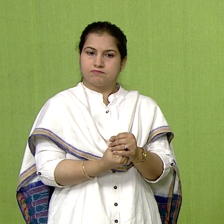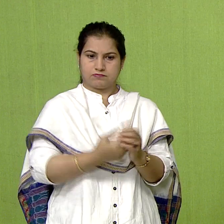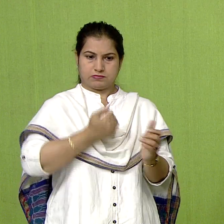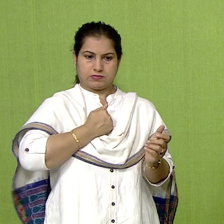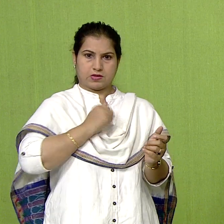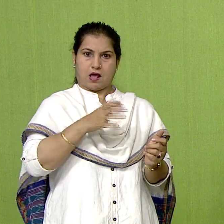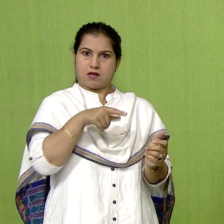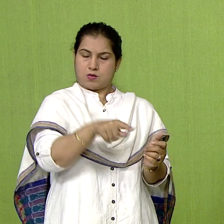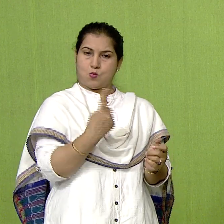Indians.